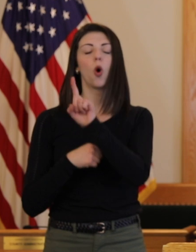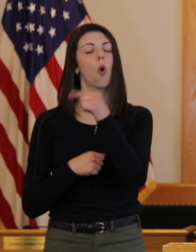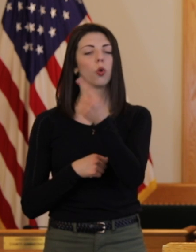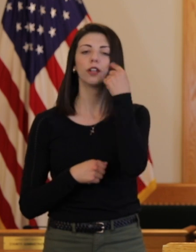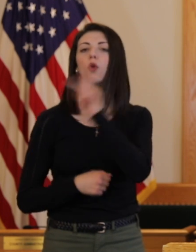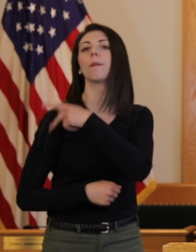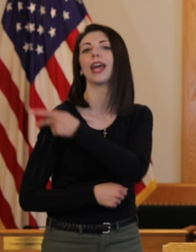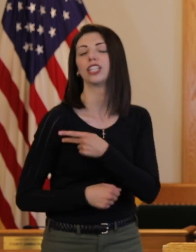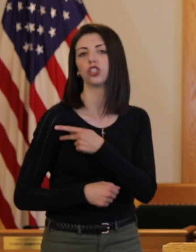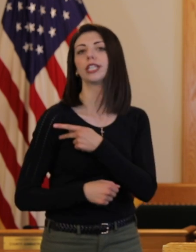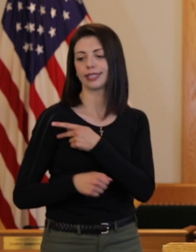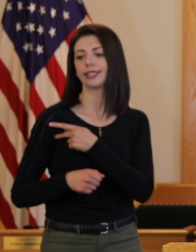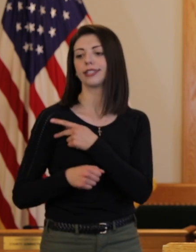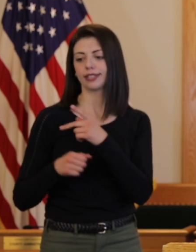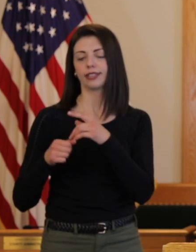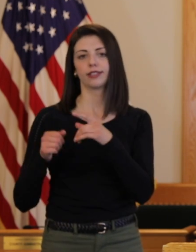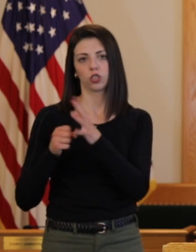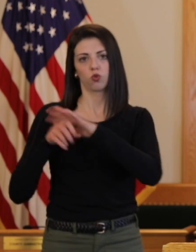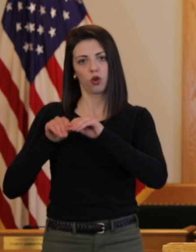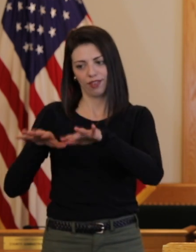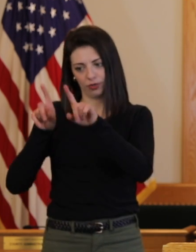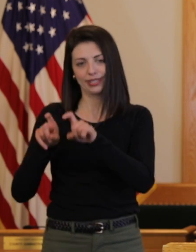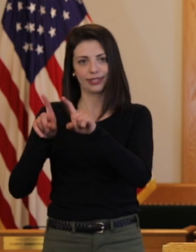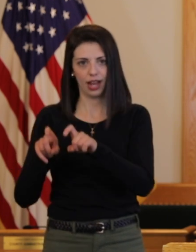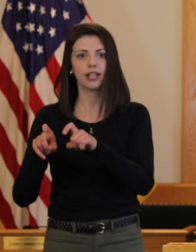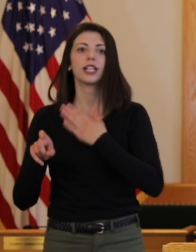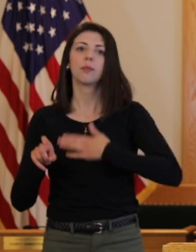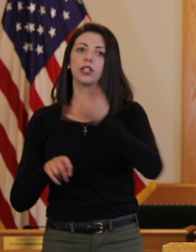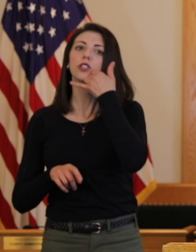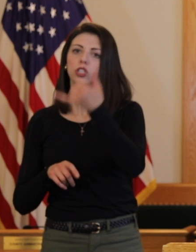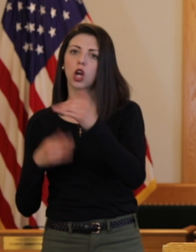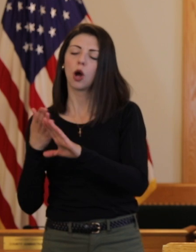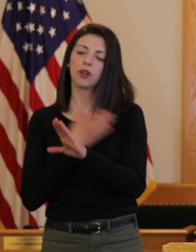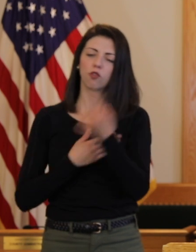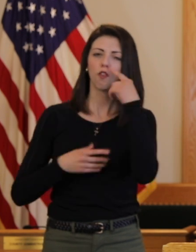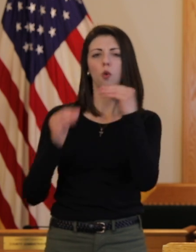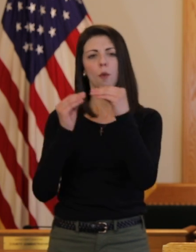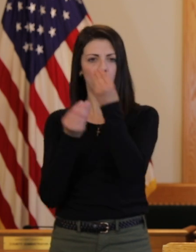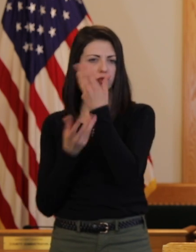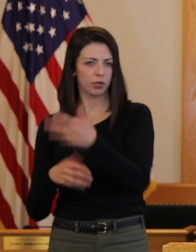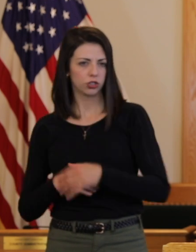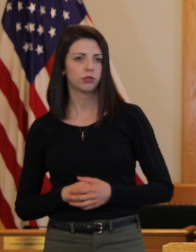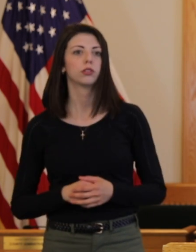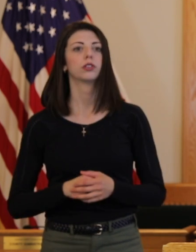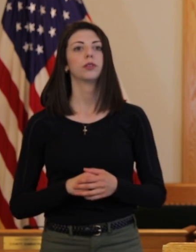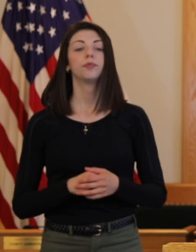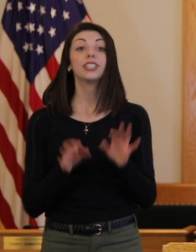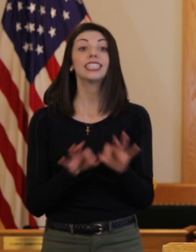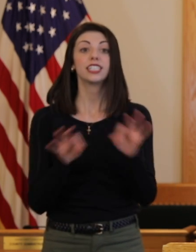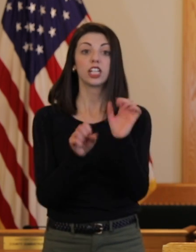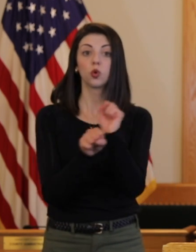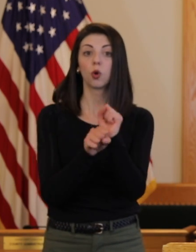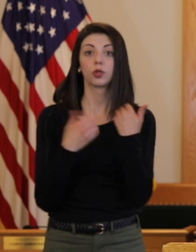only. Patients are asked to call their regular health care provider for more information. Essential workers who don't have symptoms